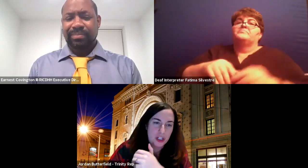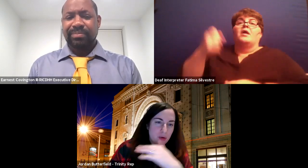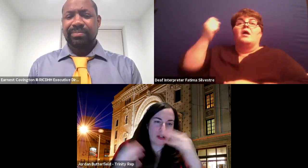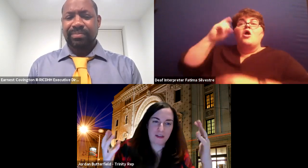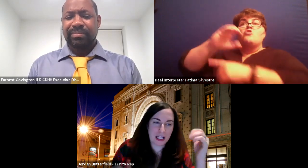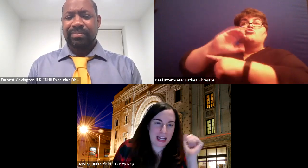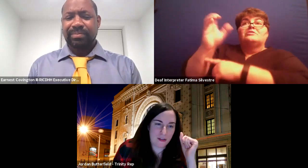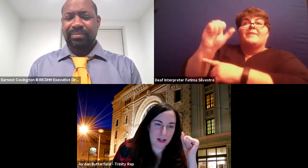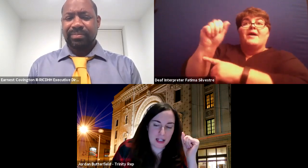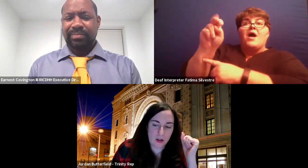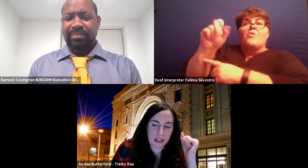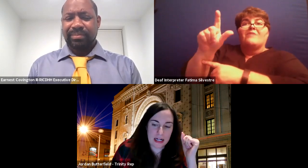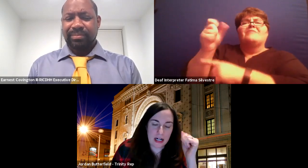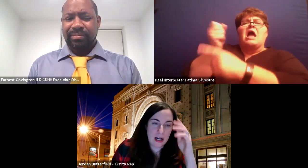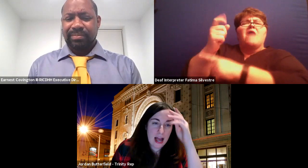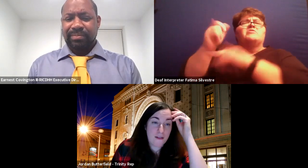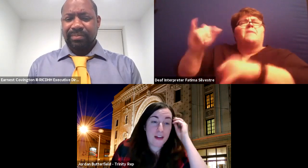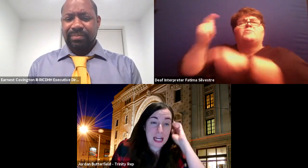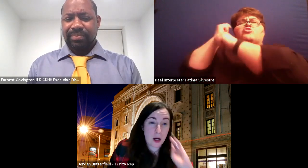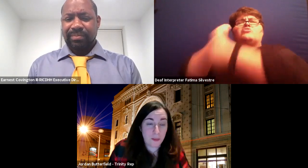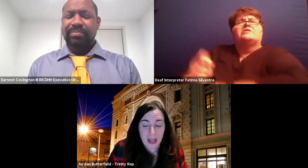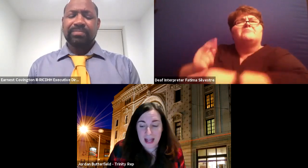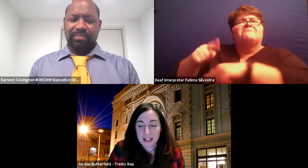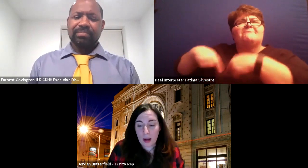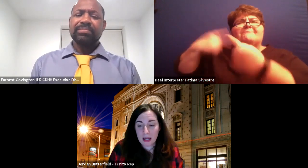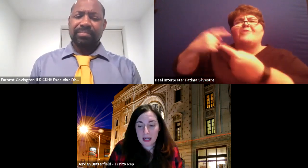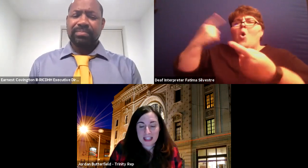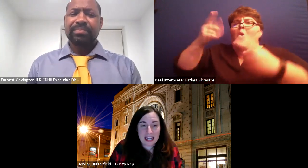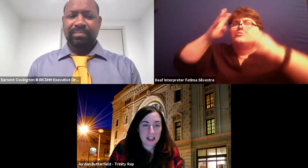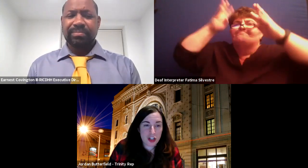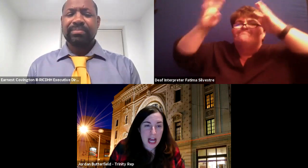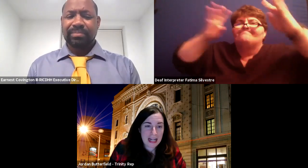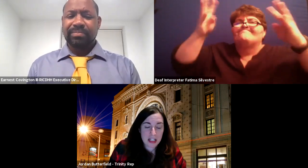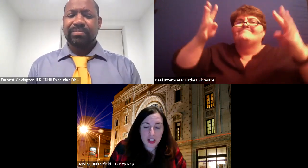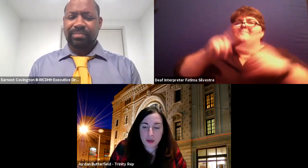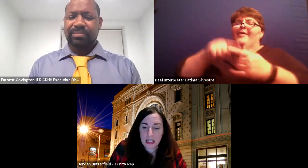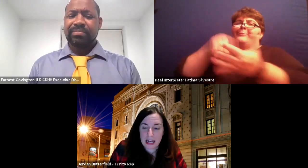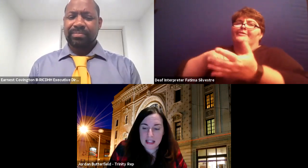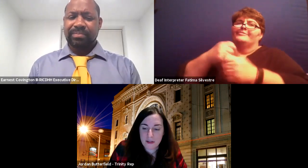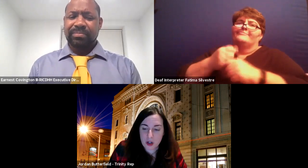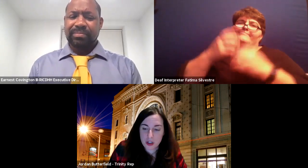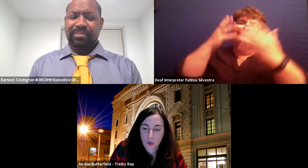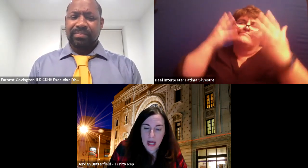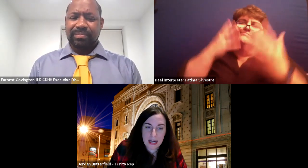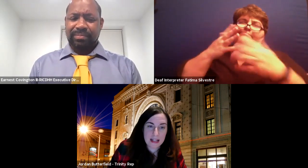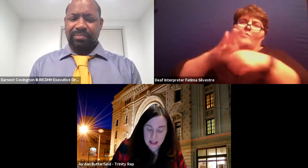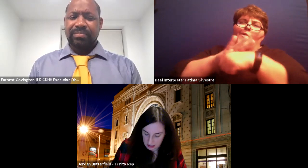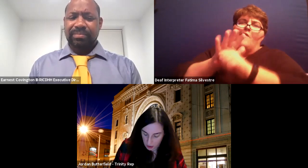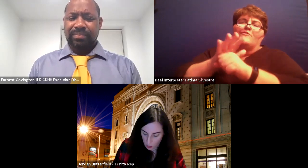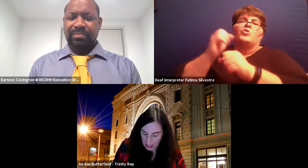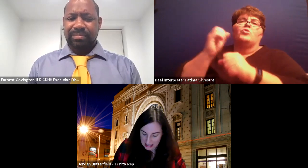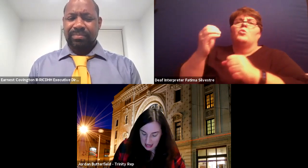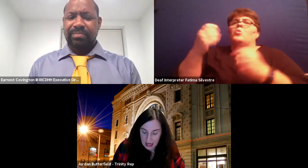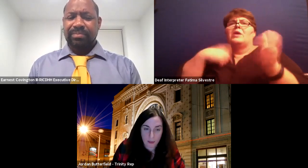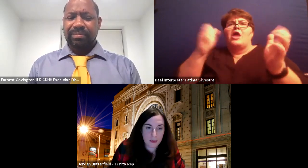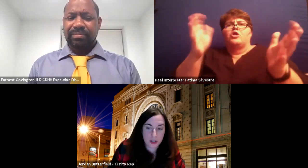tradition, which we do differently every single year, a video. And so I'm going to stick in the chat 2 links. The first one is if